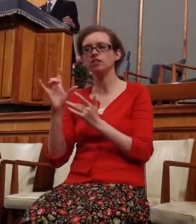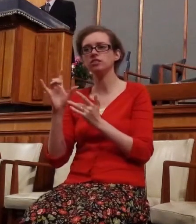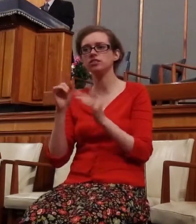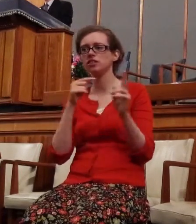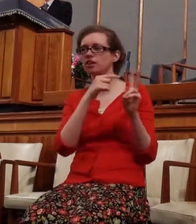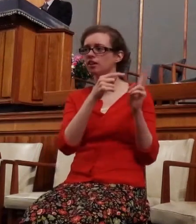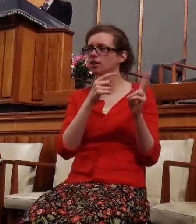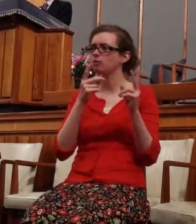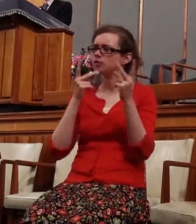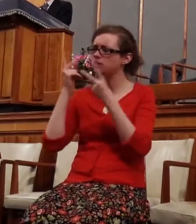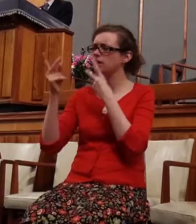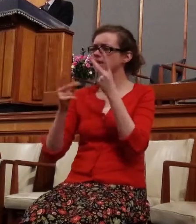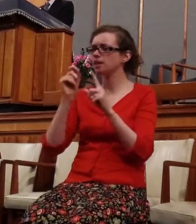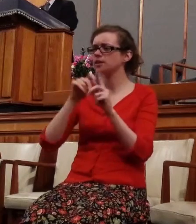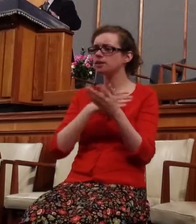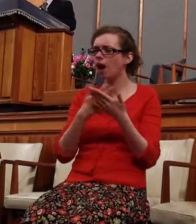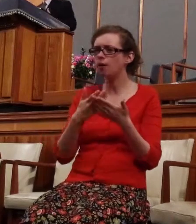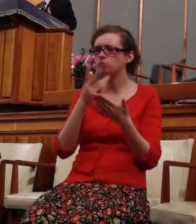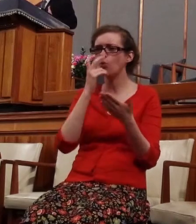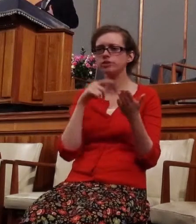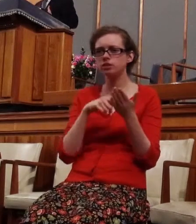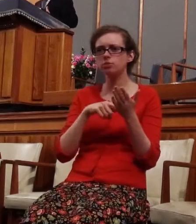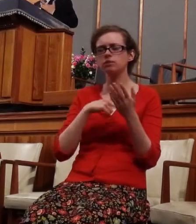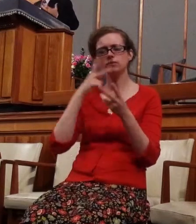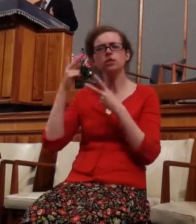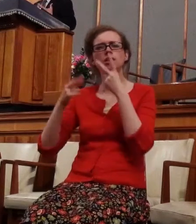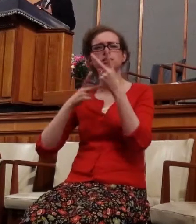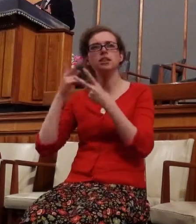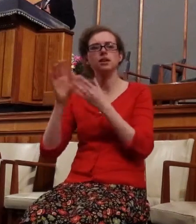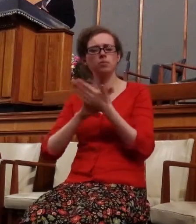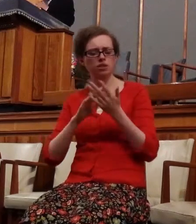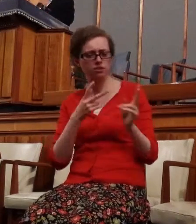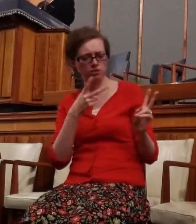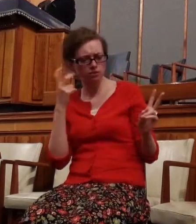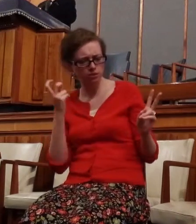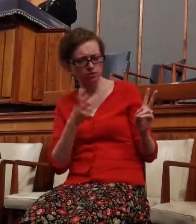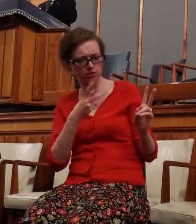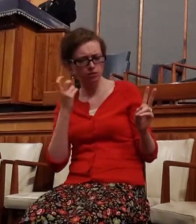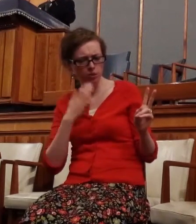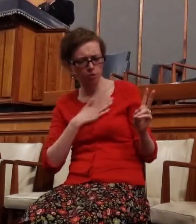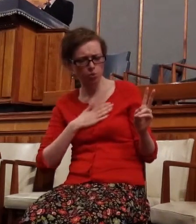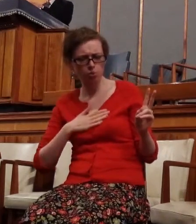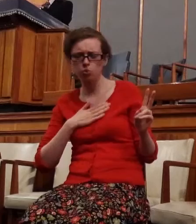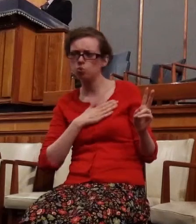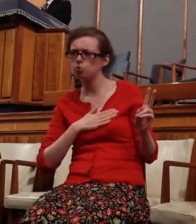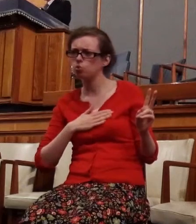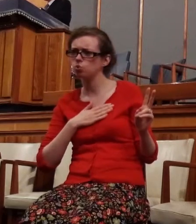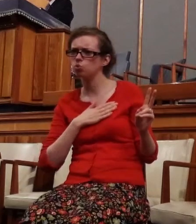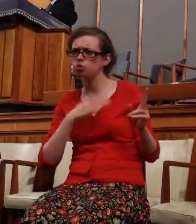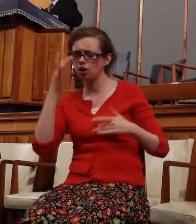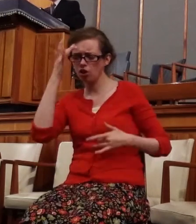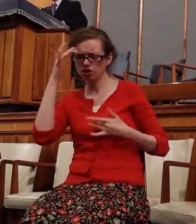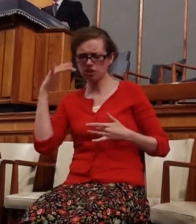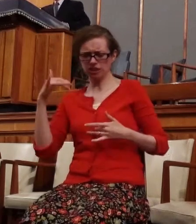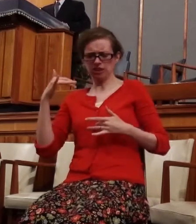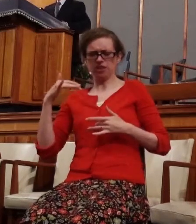many psalms from the Old Testament. And those things have moved him. His conscience is found, his heart